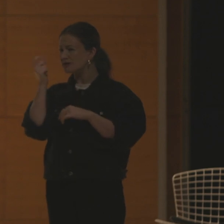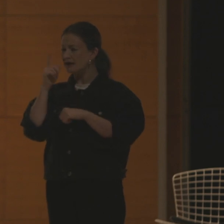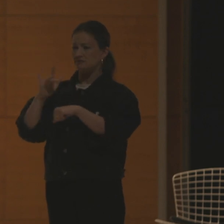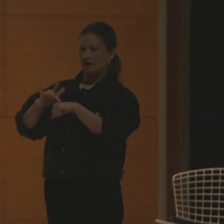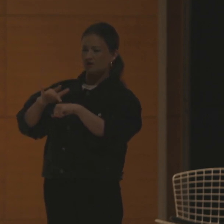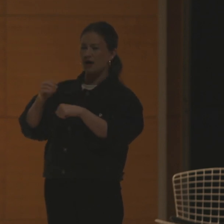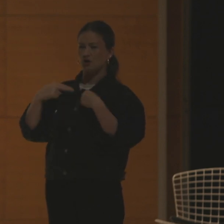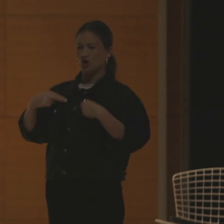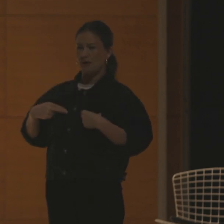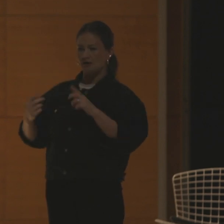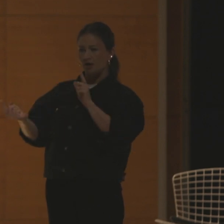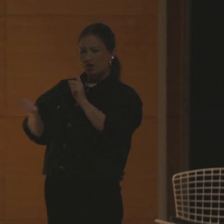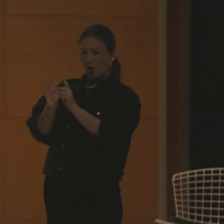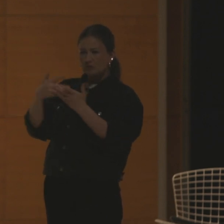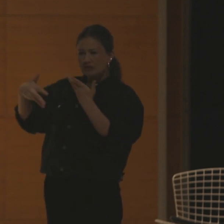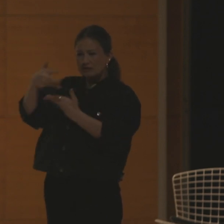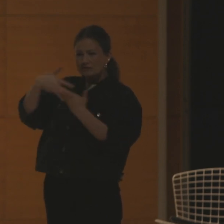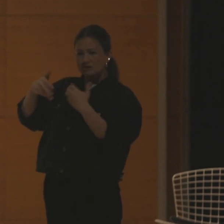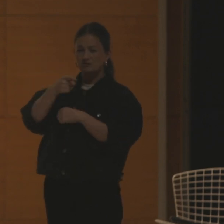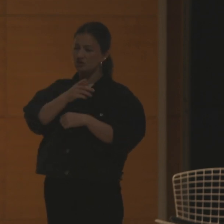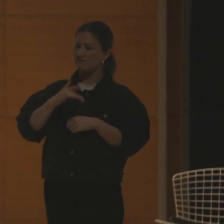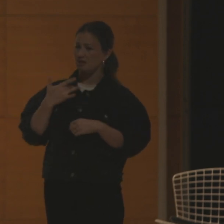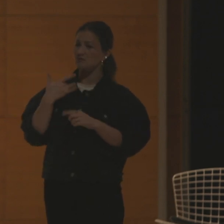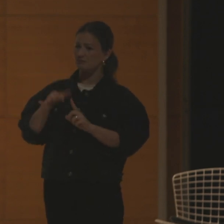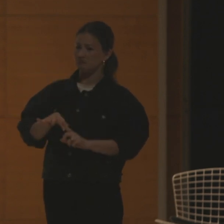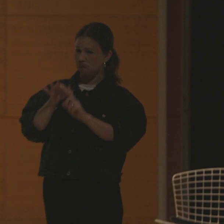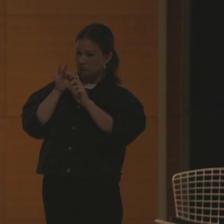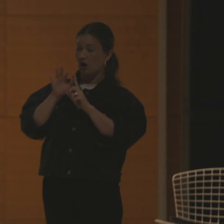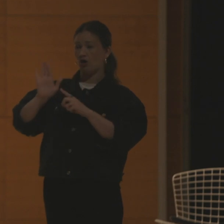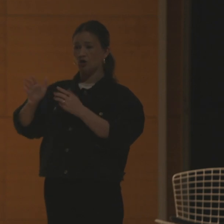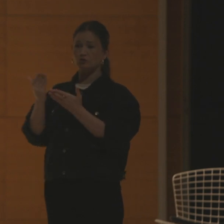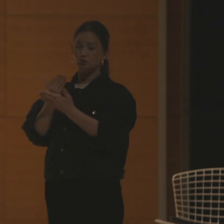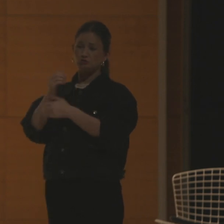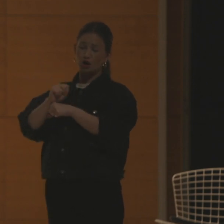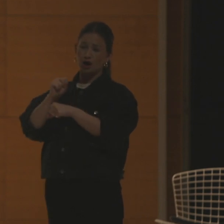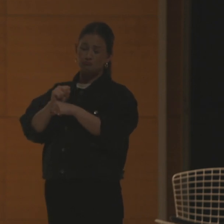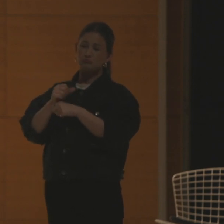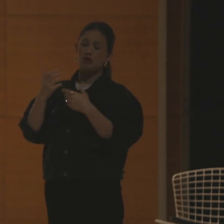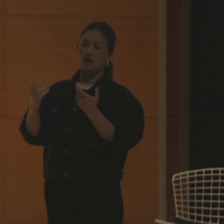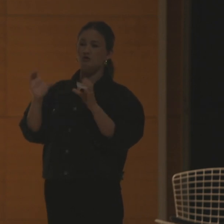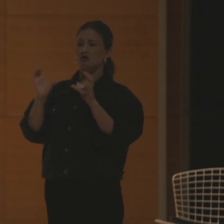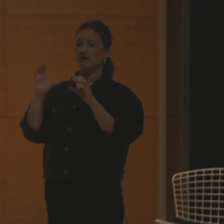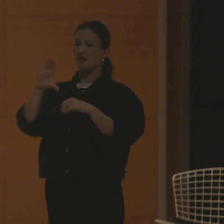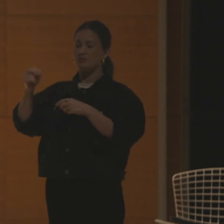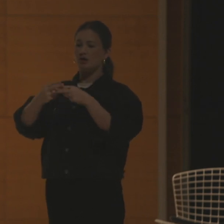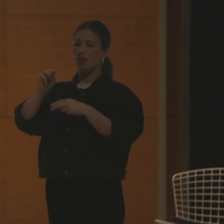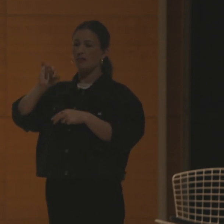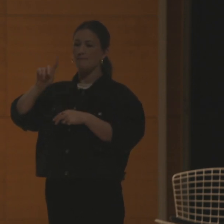closeness. She finds herself uniquely qualified and also out of her depth at her new job as a certified cuddler at a company called The Midas